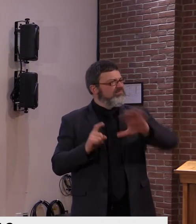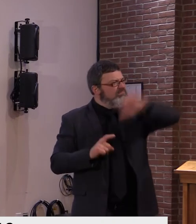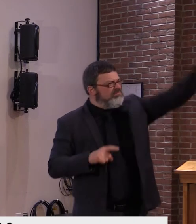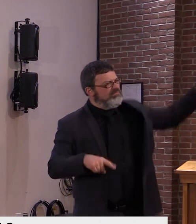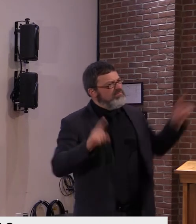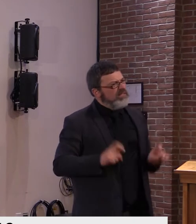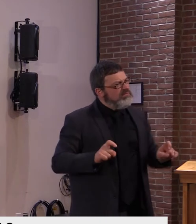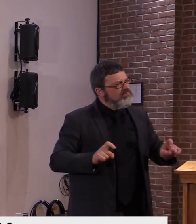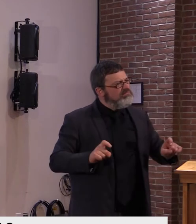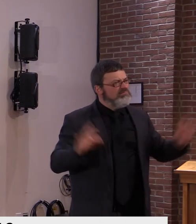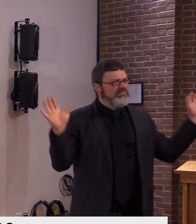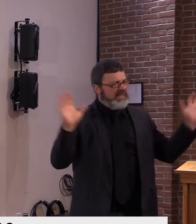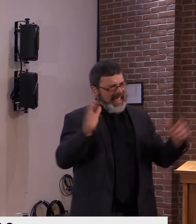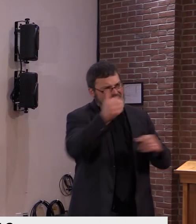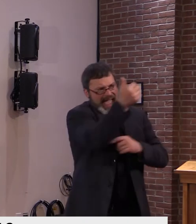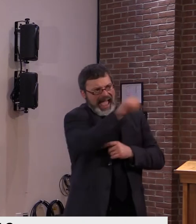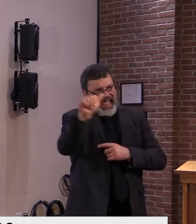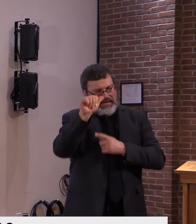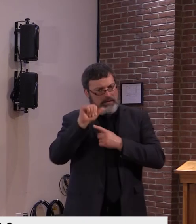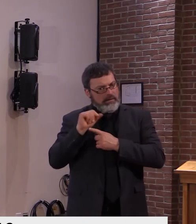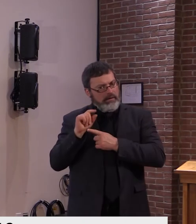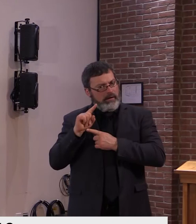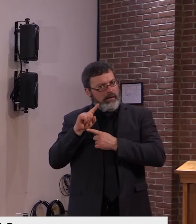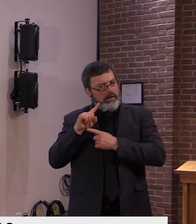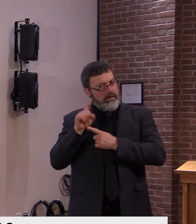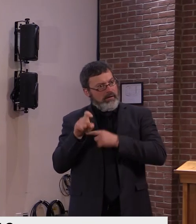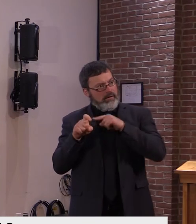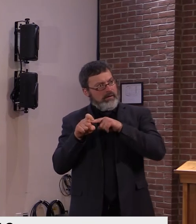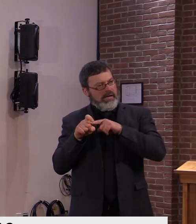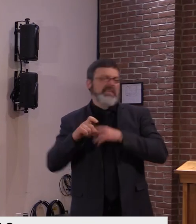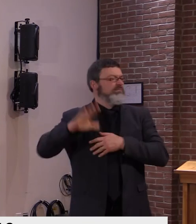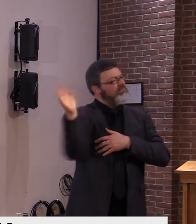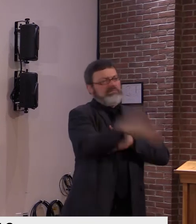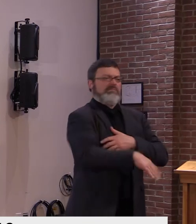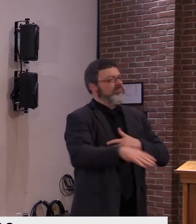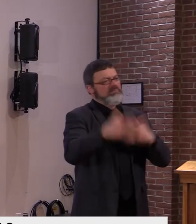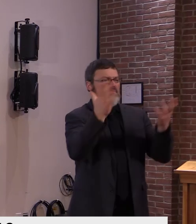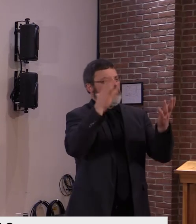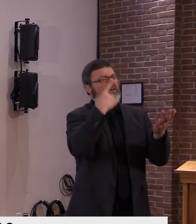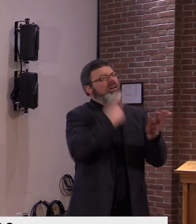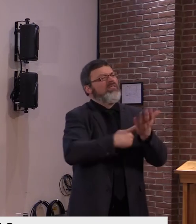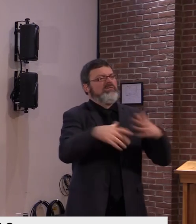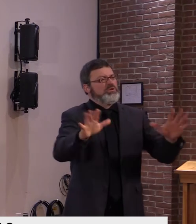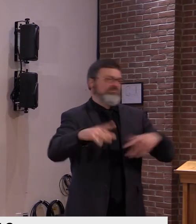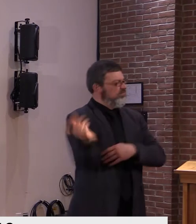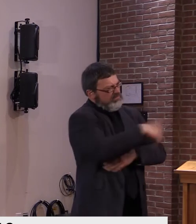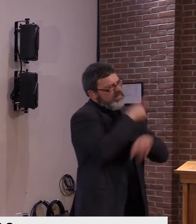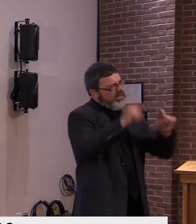and at times unpredictable. Hope that answers your question.